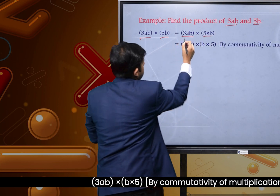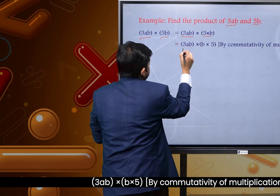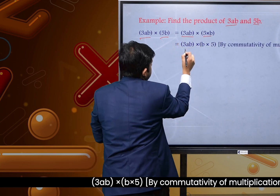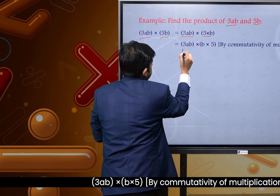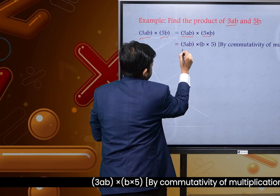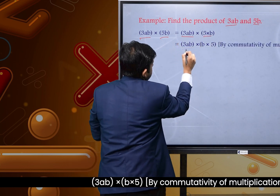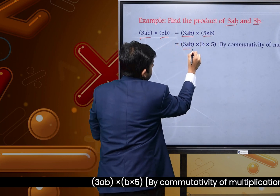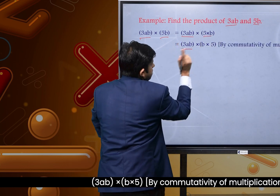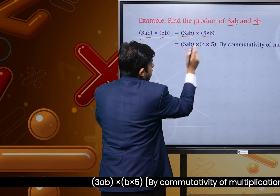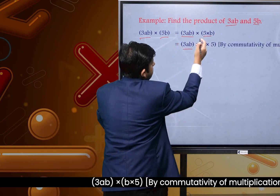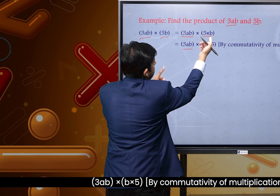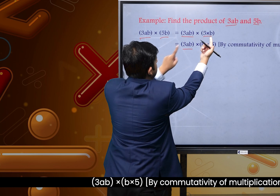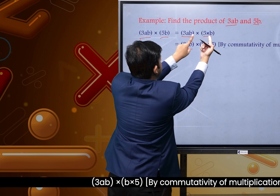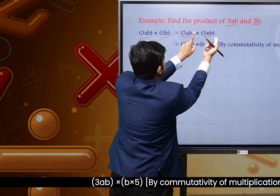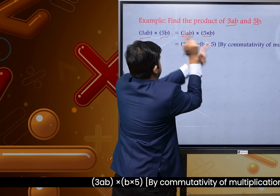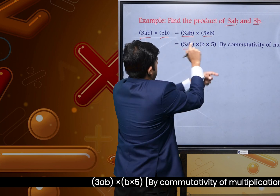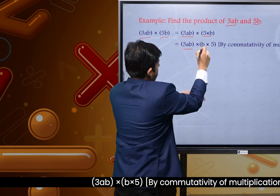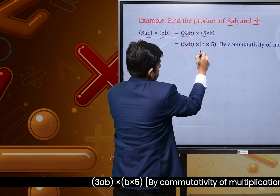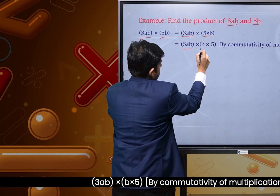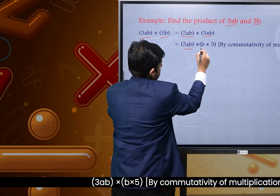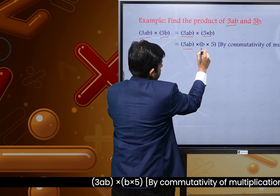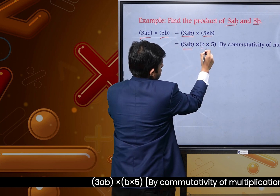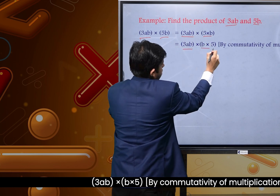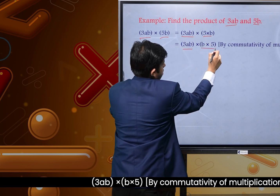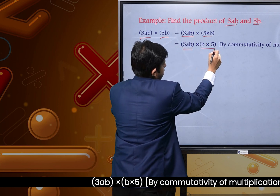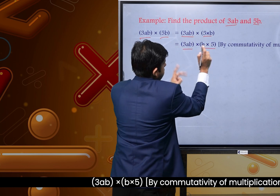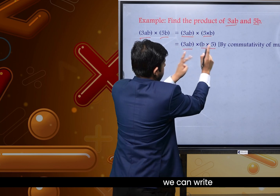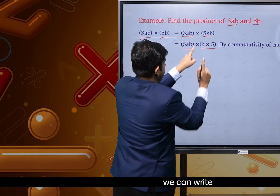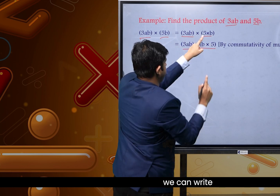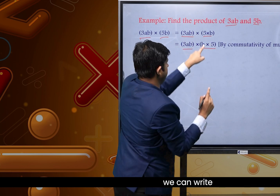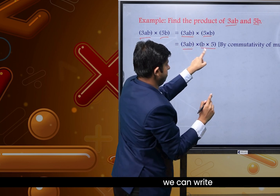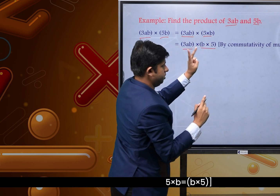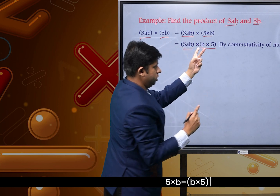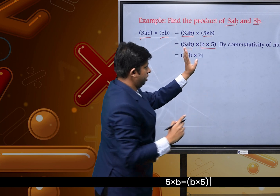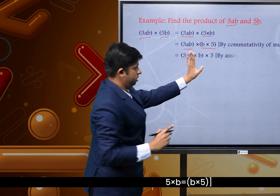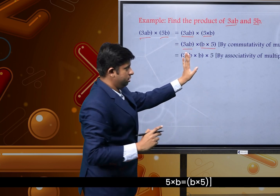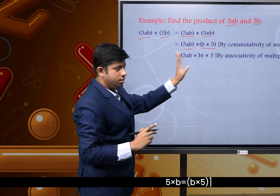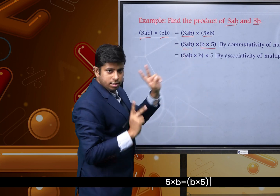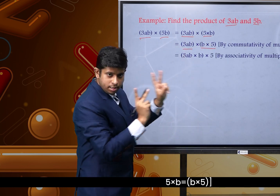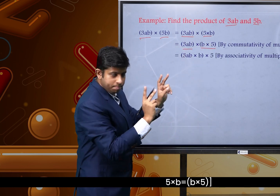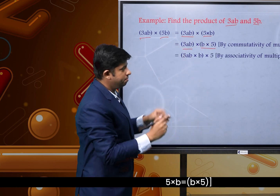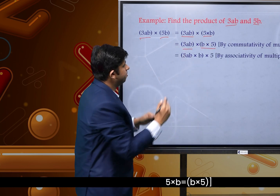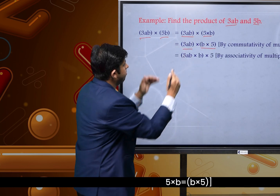(3ab into b into 5). By commutativity of multiplication, we can write 5 into b is equal to b into